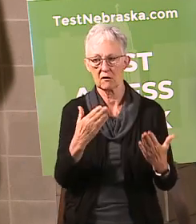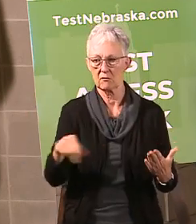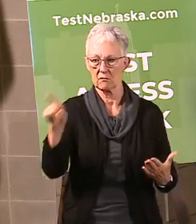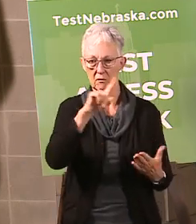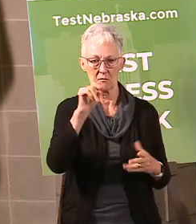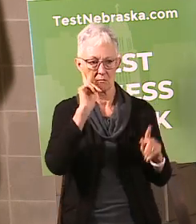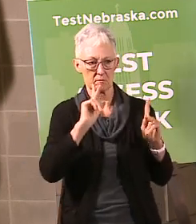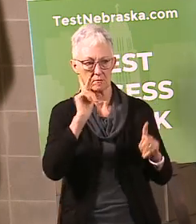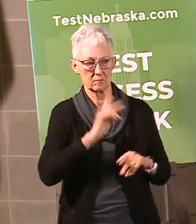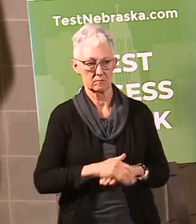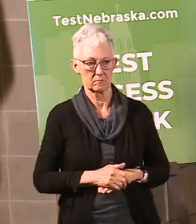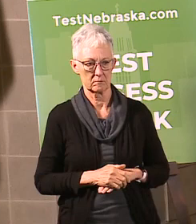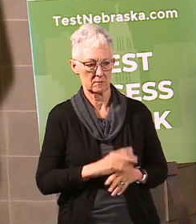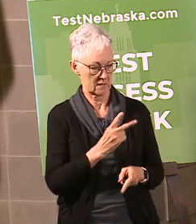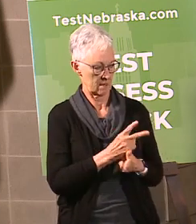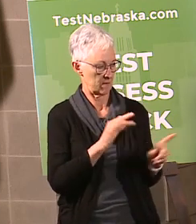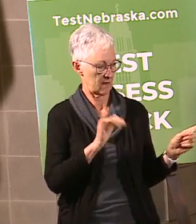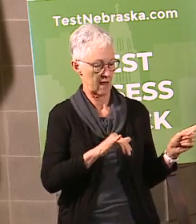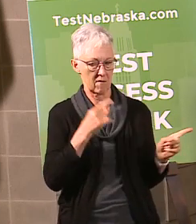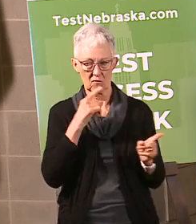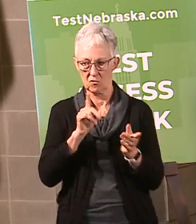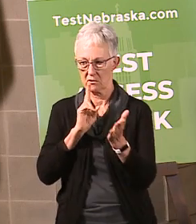And that we'll keep for the Secretary of State.